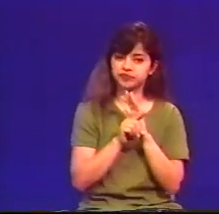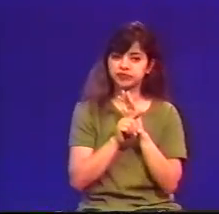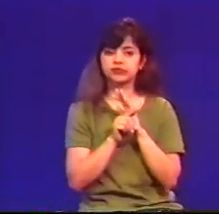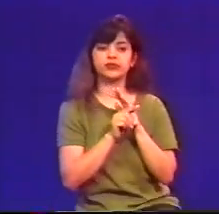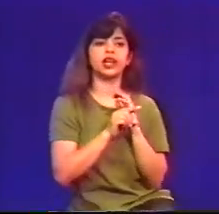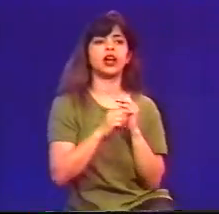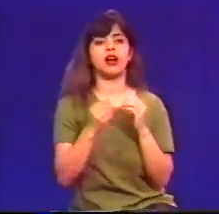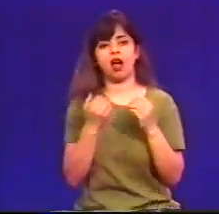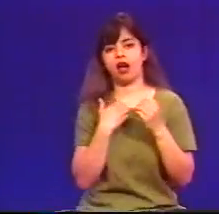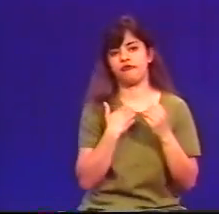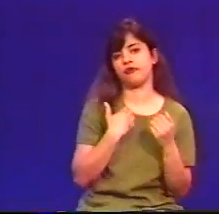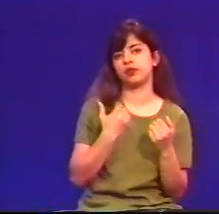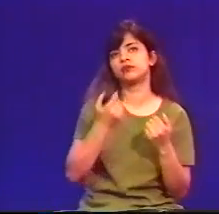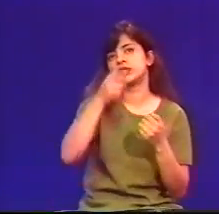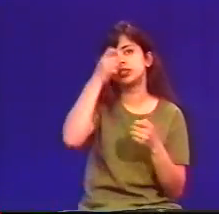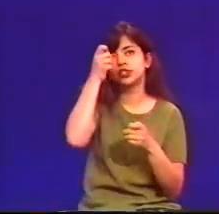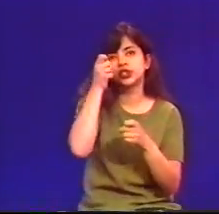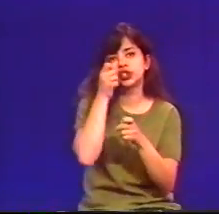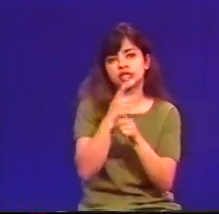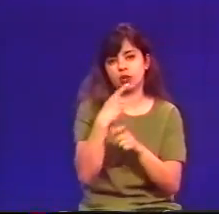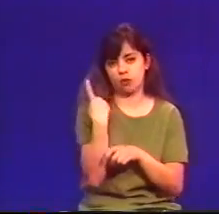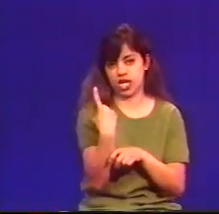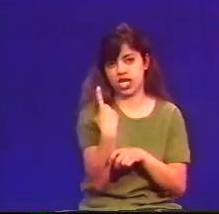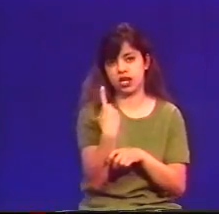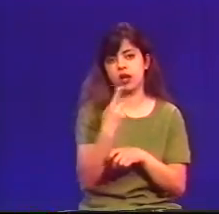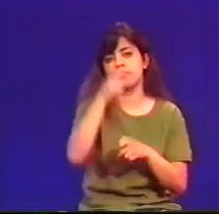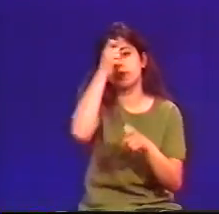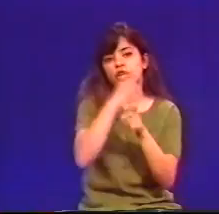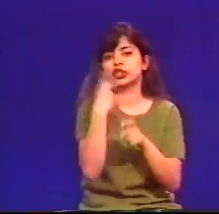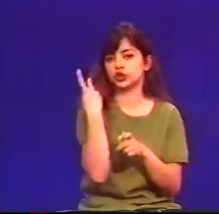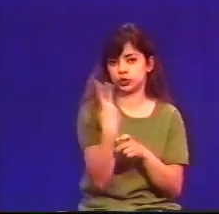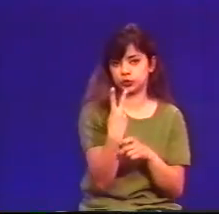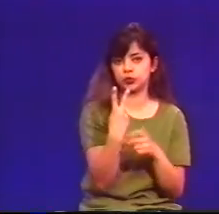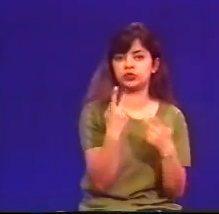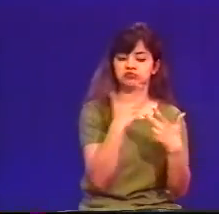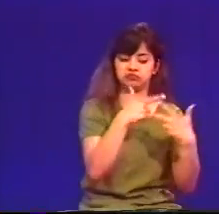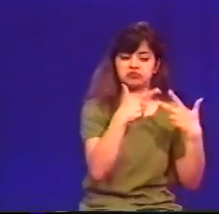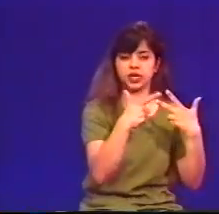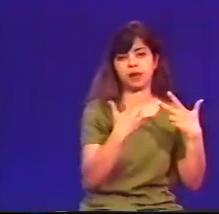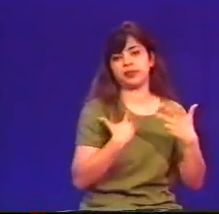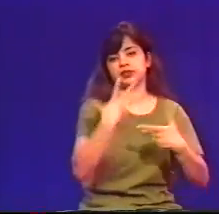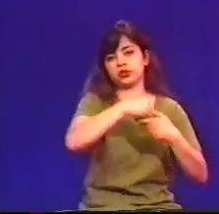Now, to tell you a little bit about my family, I have one sister and two brothers.